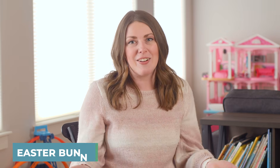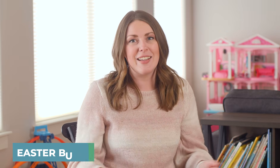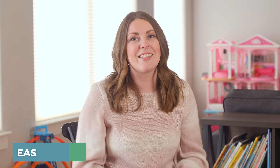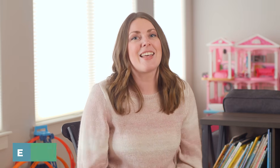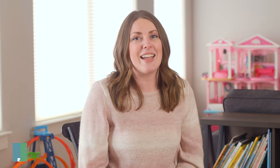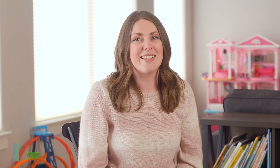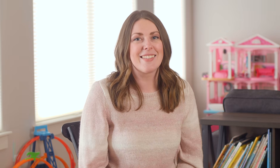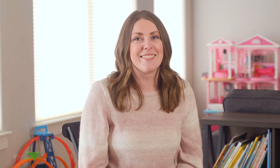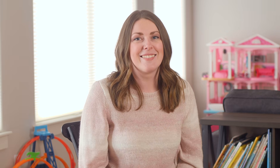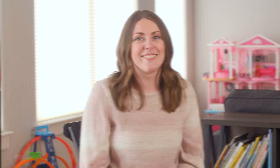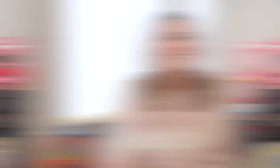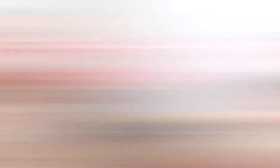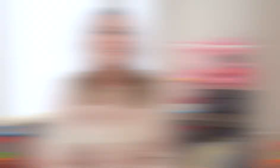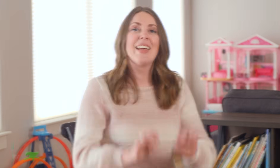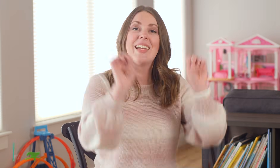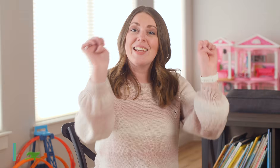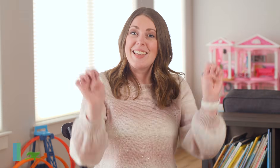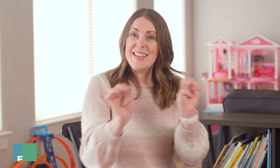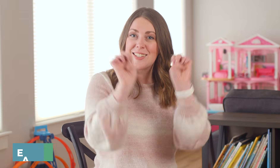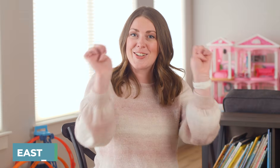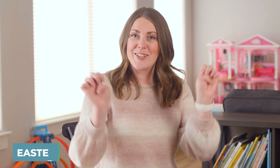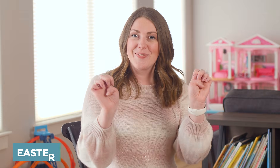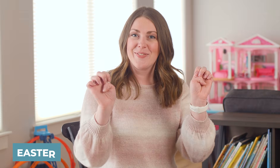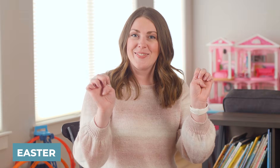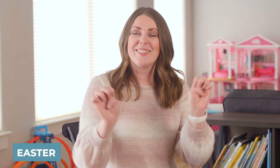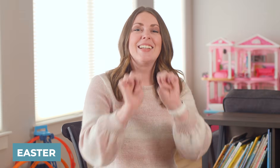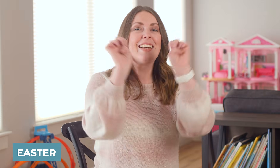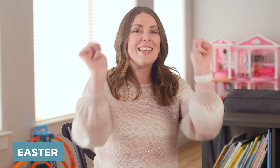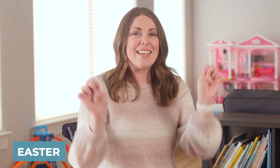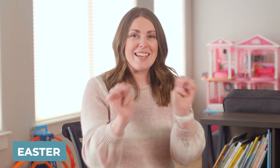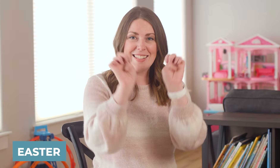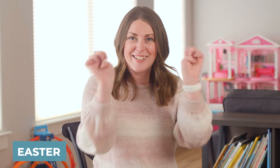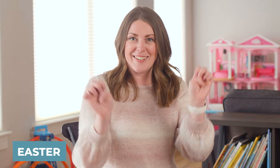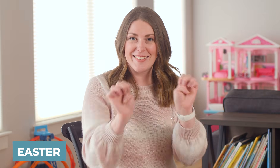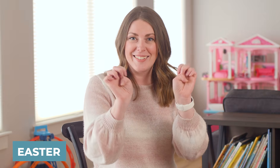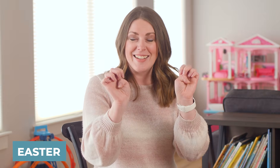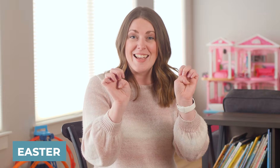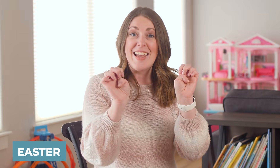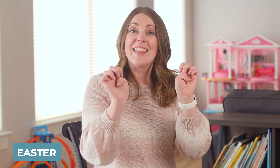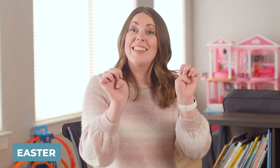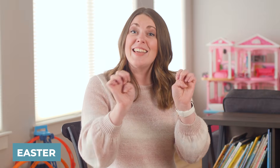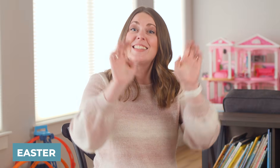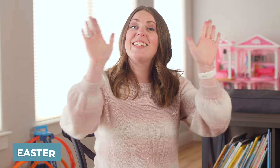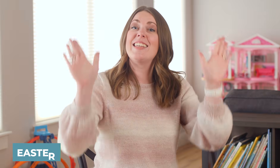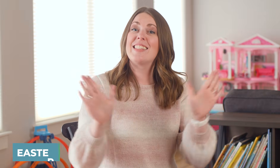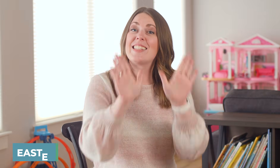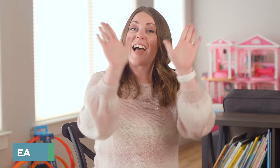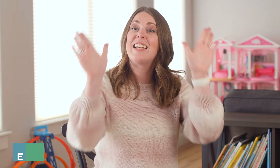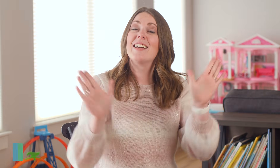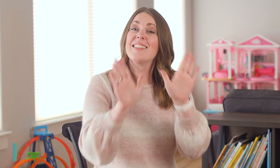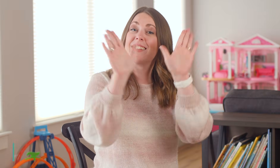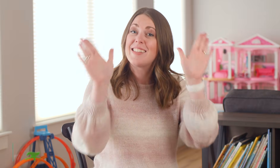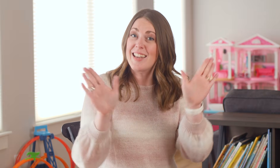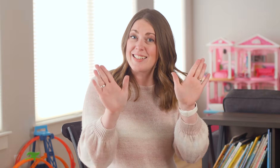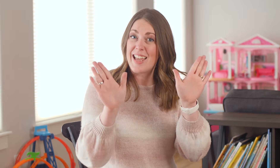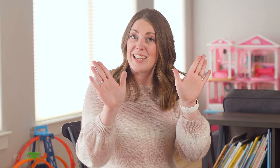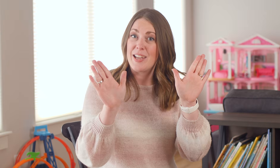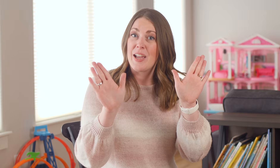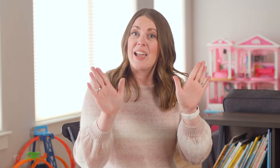various signs. Easter, Easter. This is the sign Sunday, and